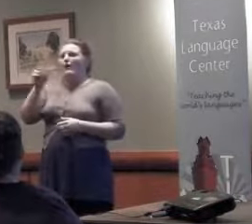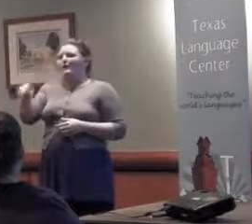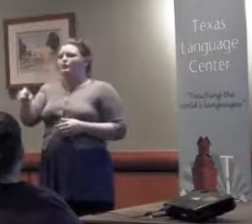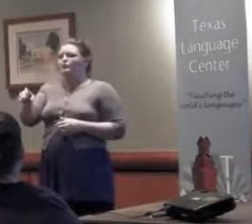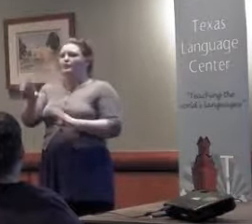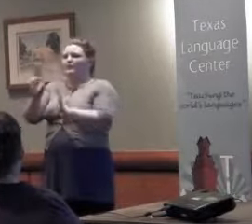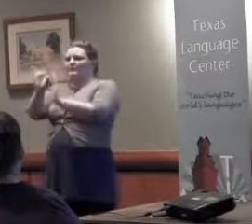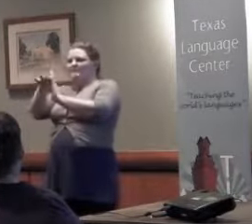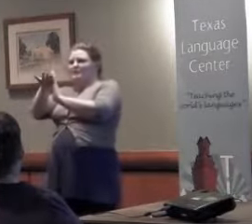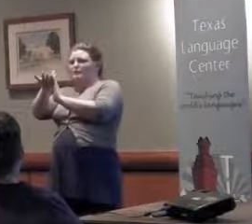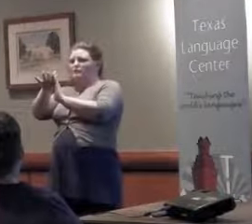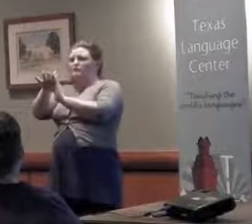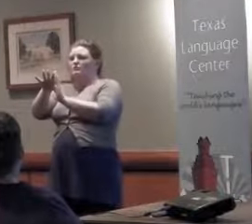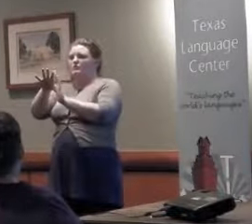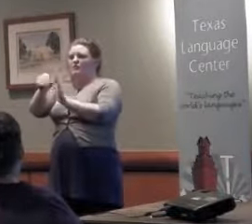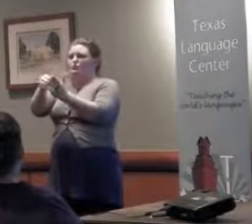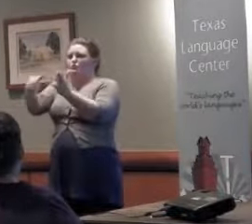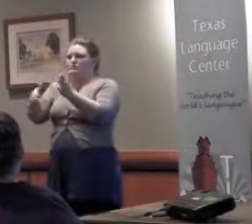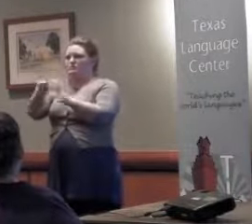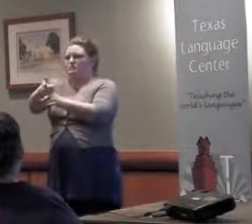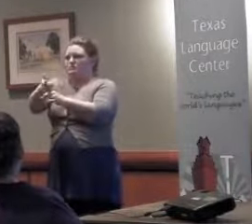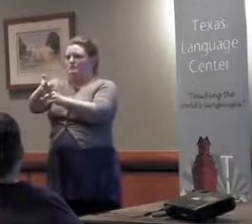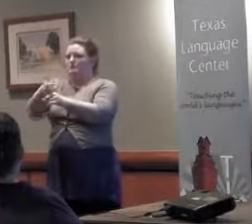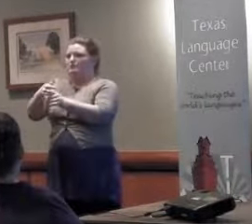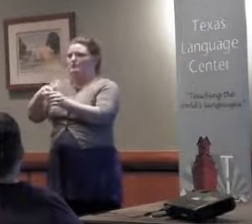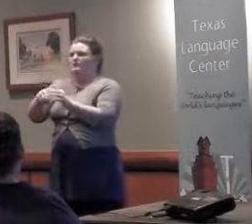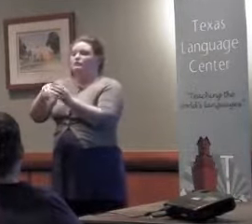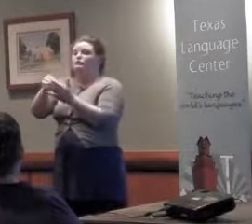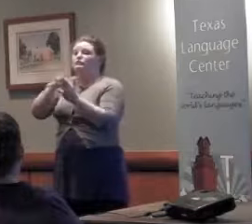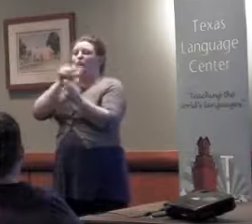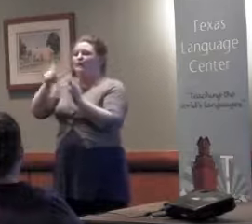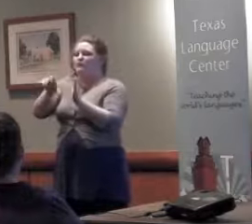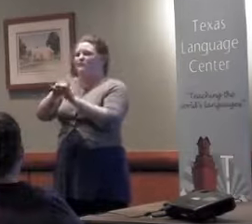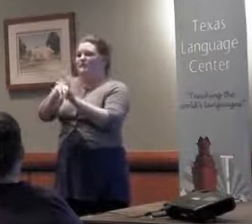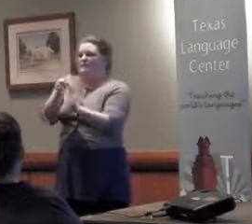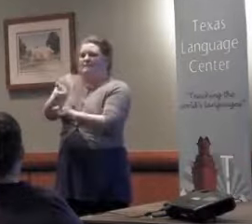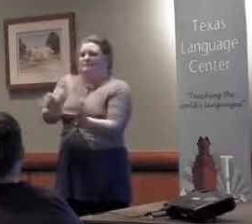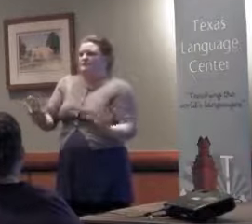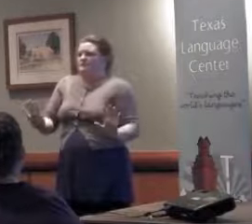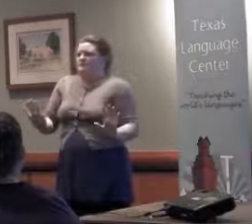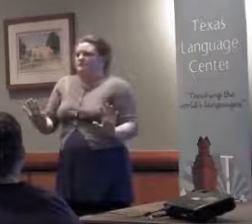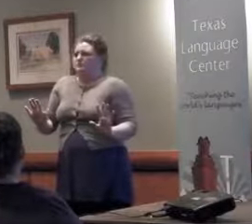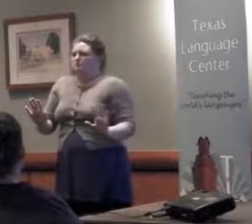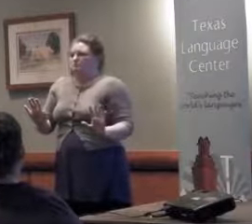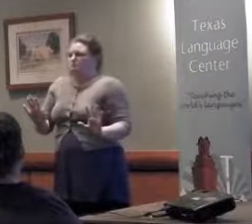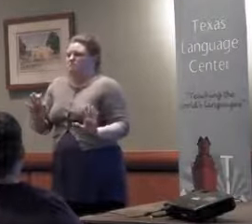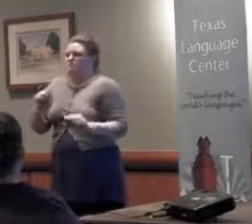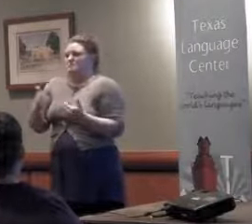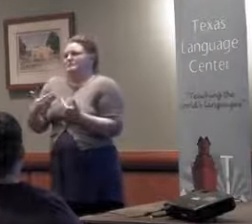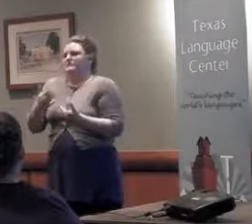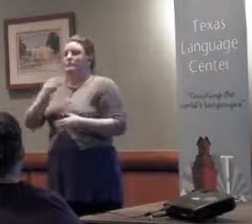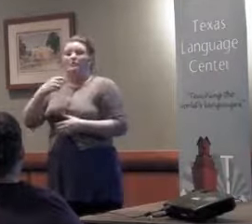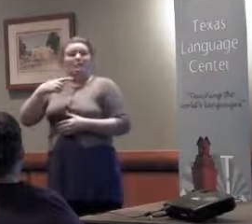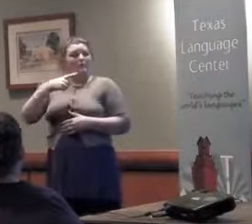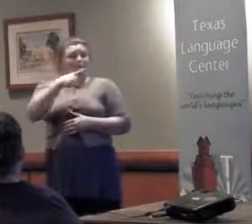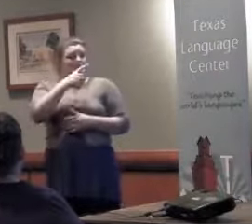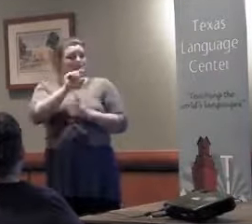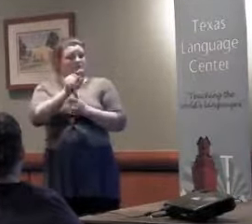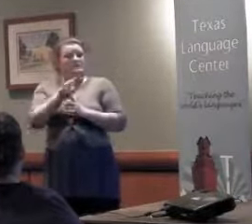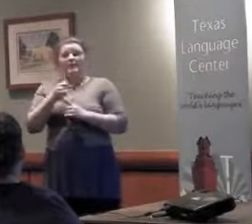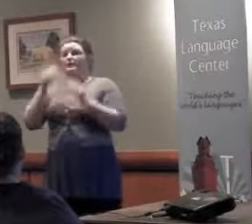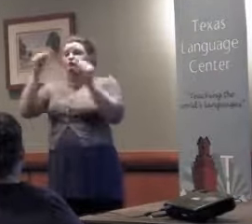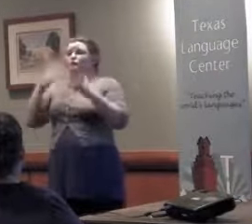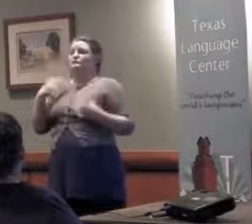to videotape the students. The students don't have to videotape themselves. And so in these cases, the